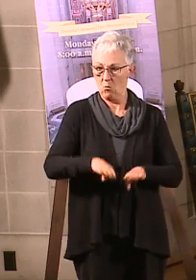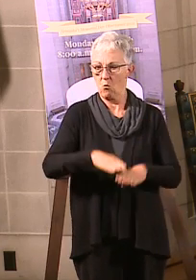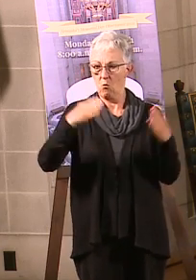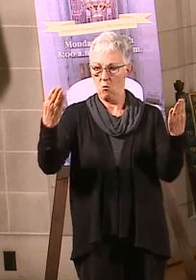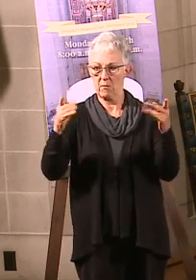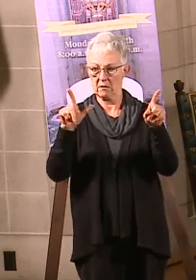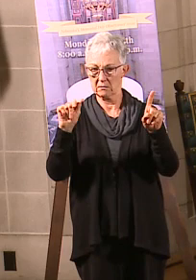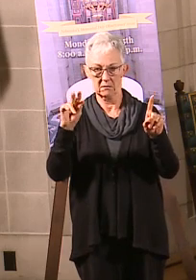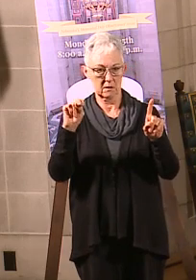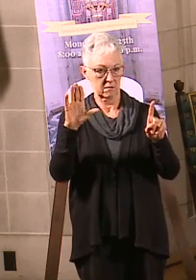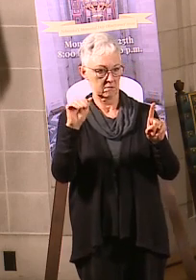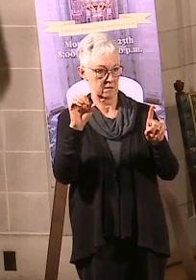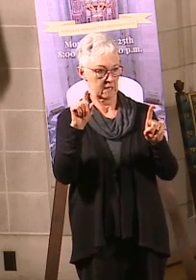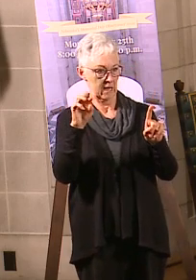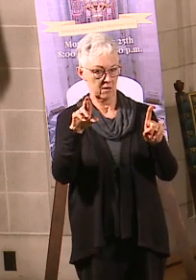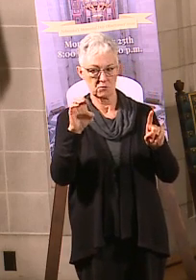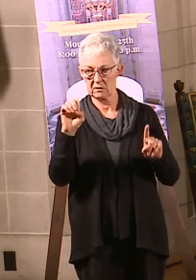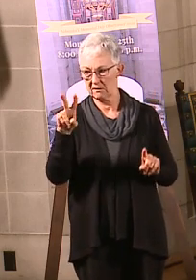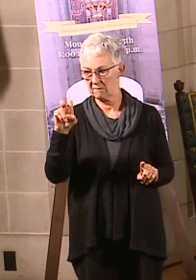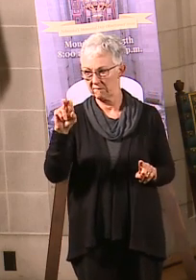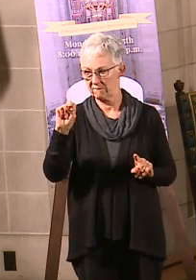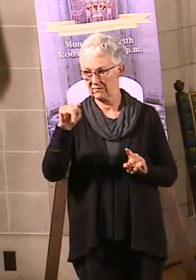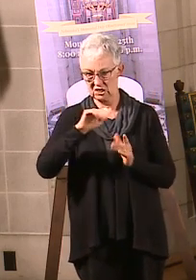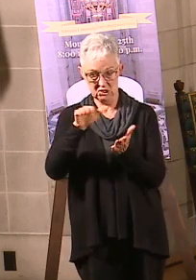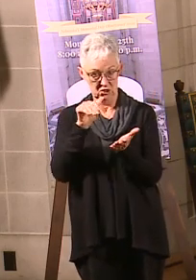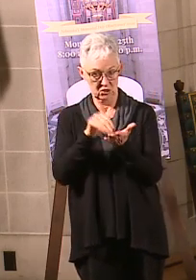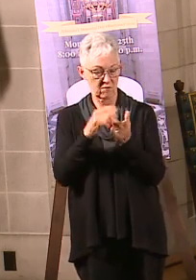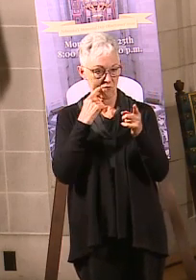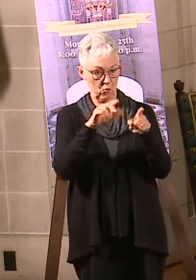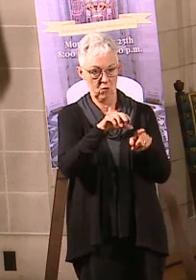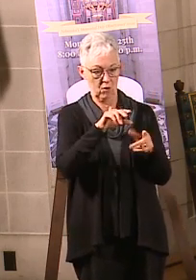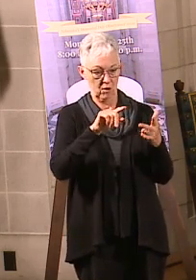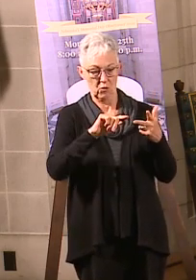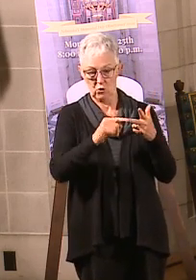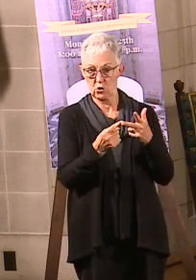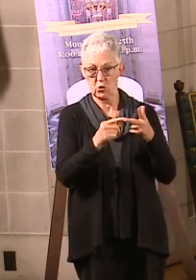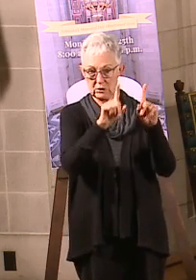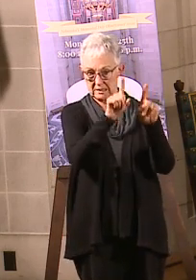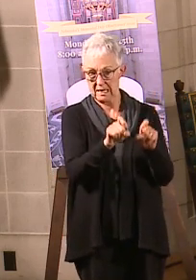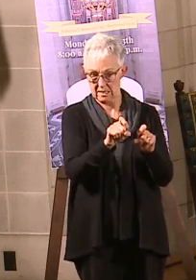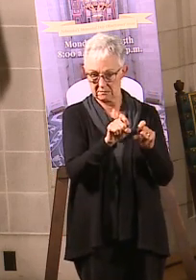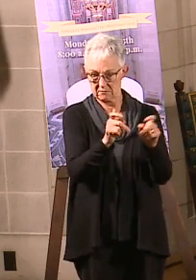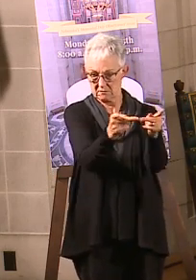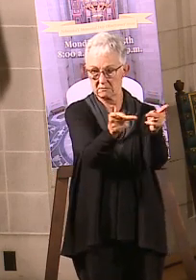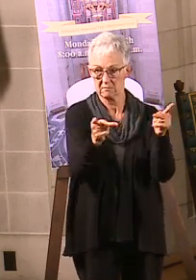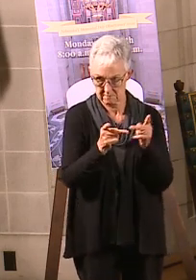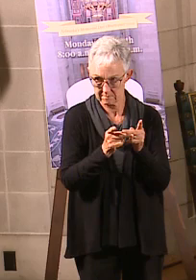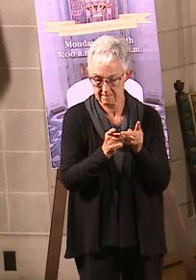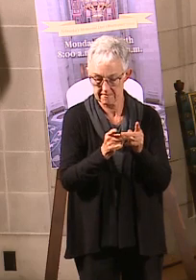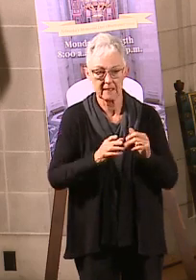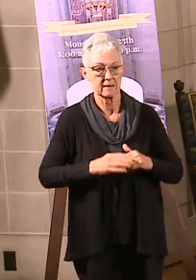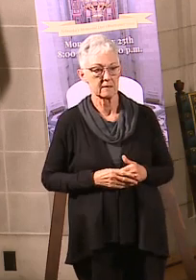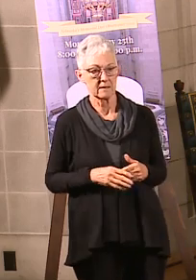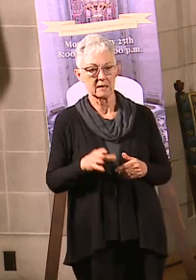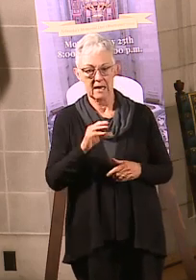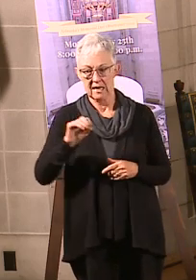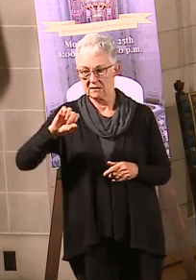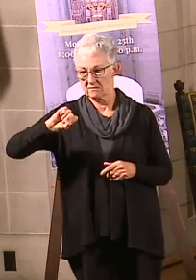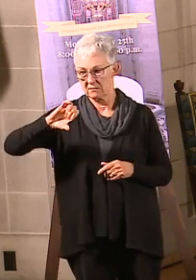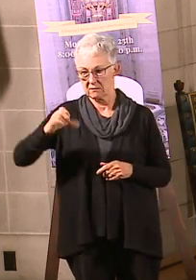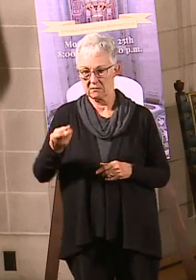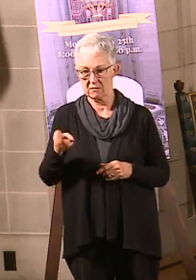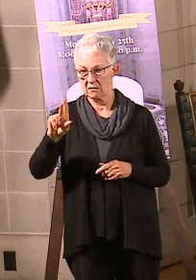again, these are by appointments only. That's why it's important to sign up for testnebraska.com. So we'll be launching Lincoln today, and we'll be launching Schuyler on